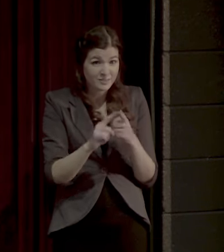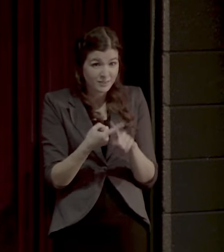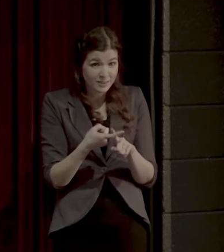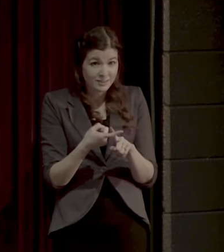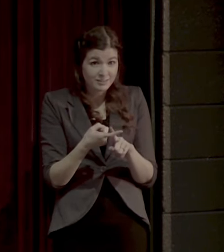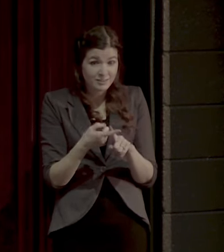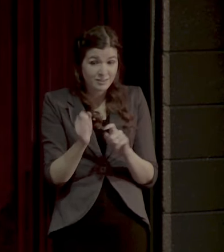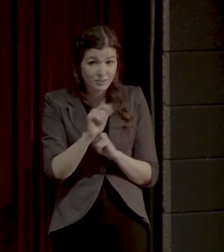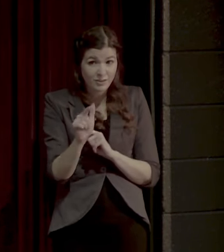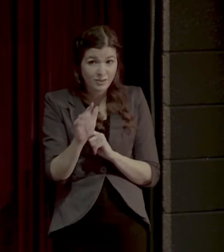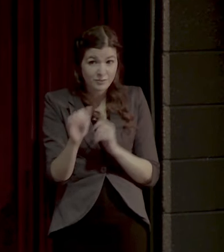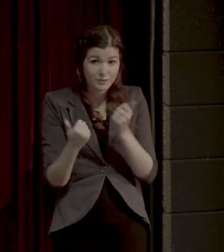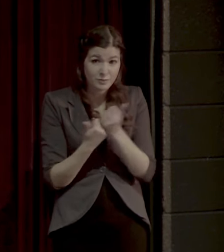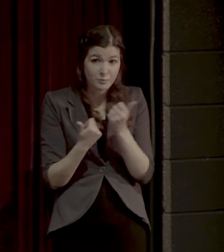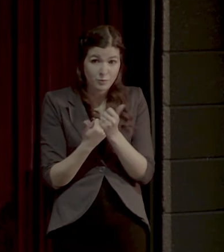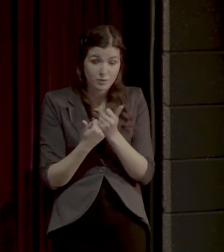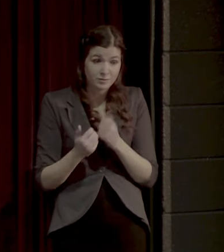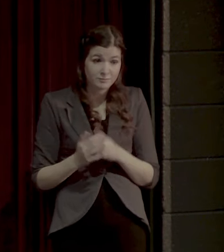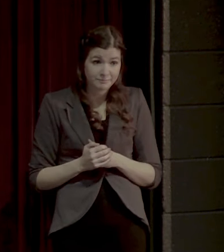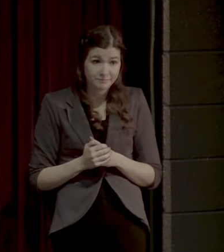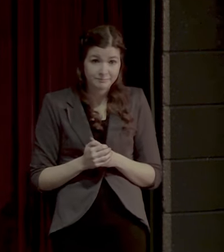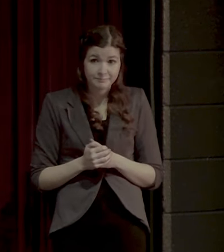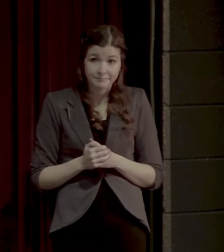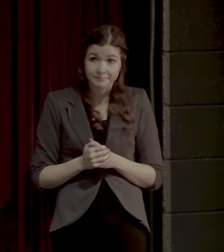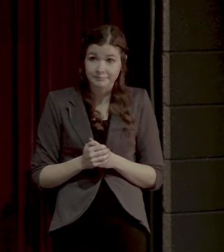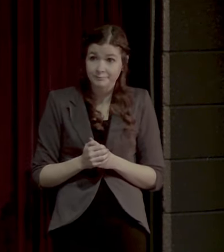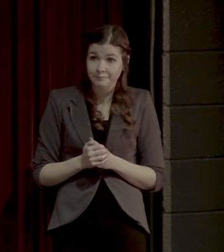friends, and all of your supporters.